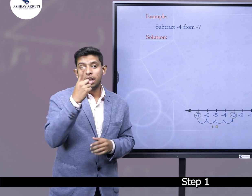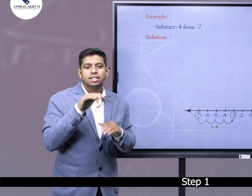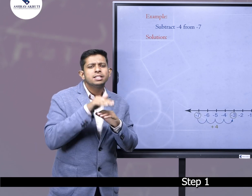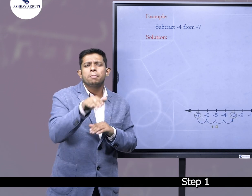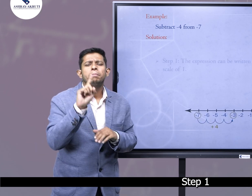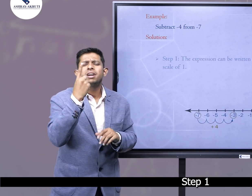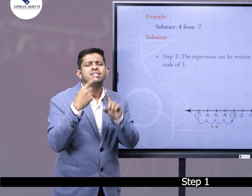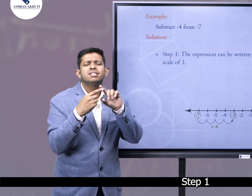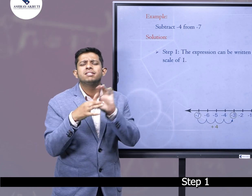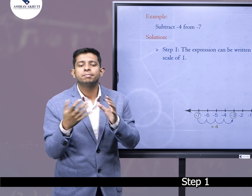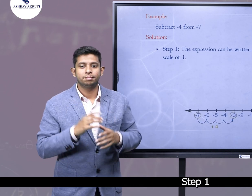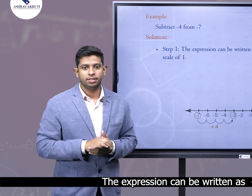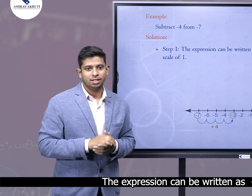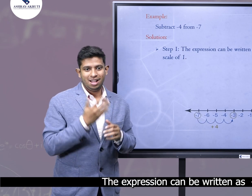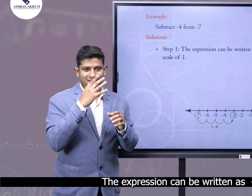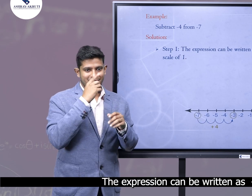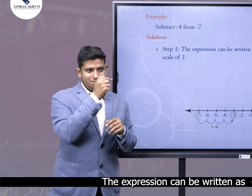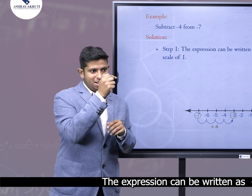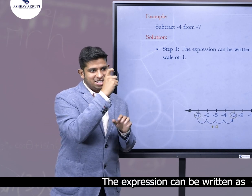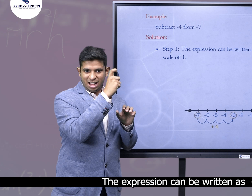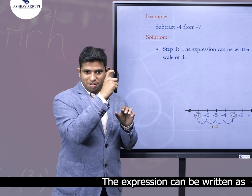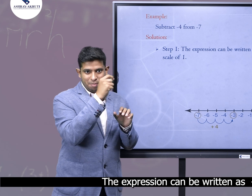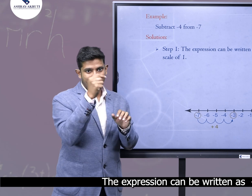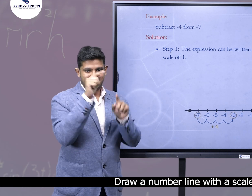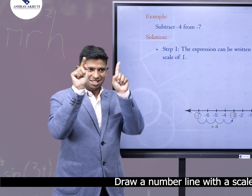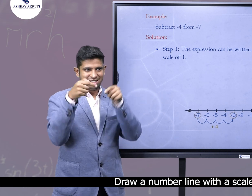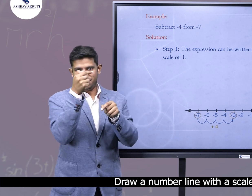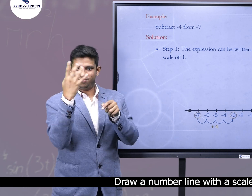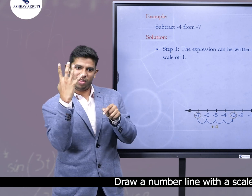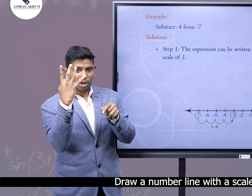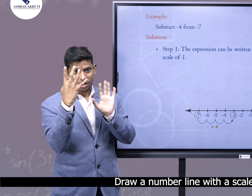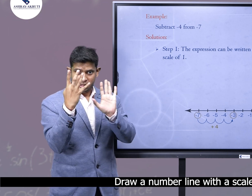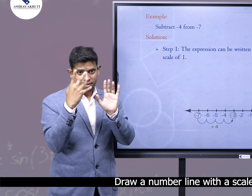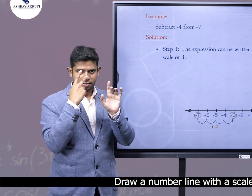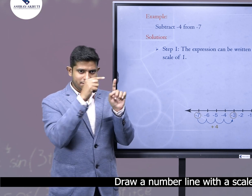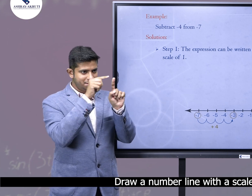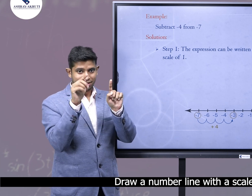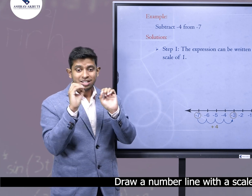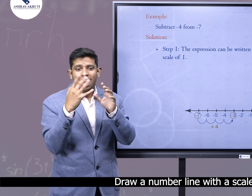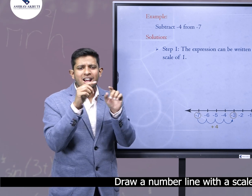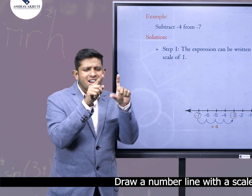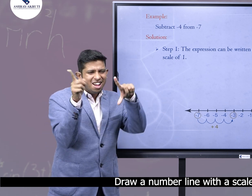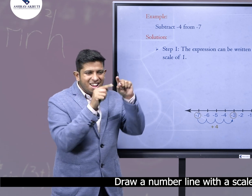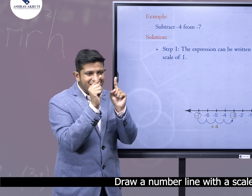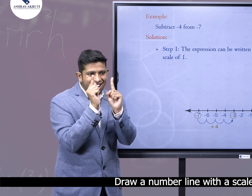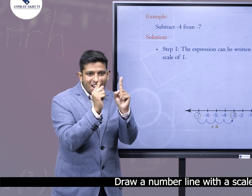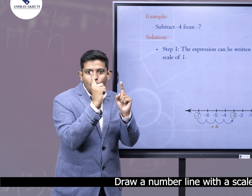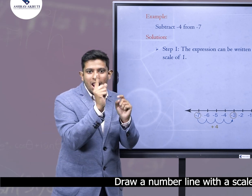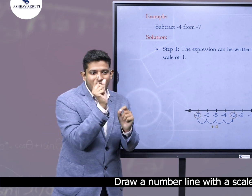Step 1. The expression can be written as minus 7 minus of minus 4. Draw a number line with a scale of